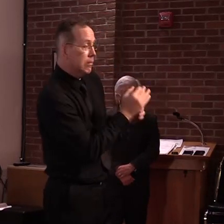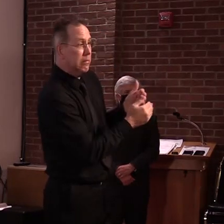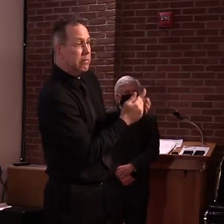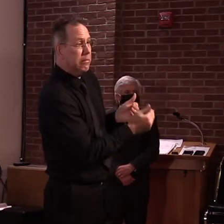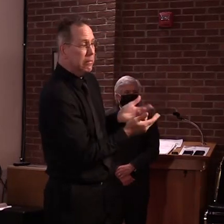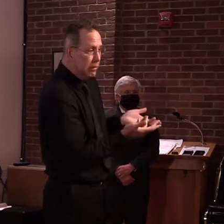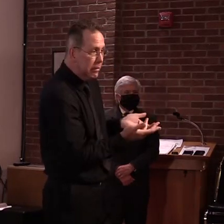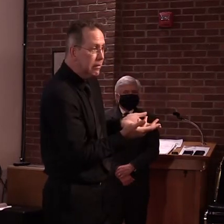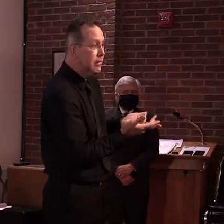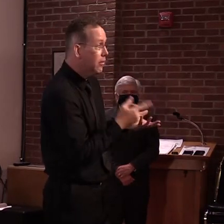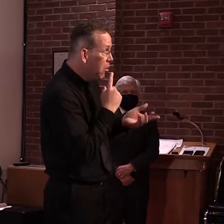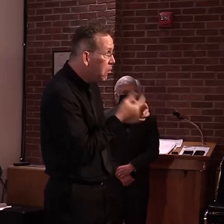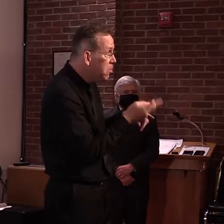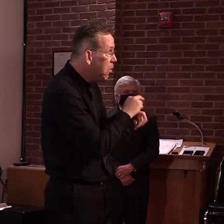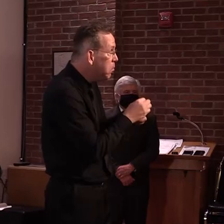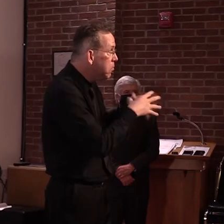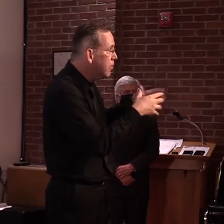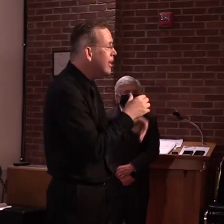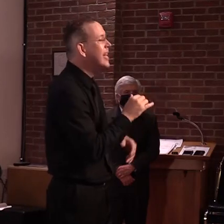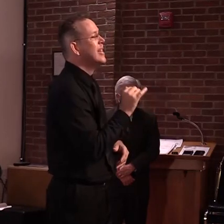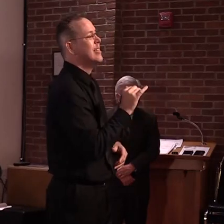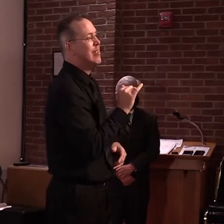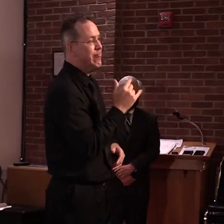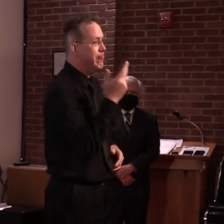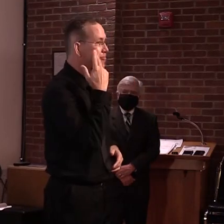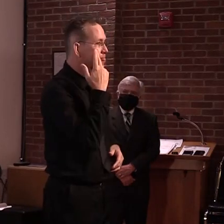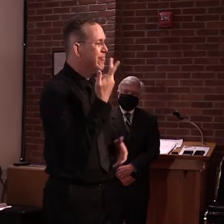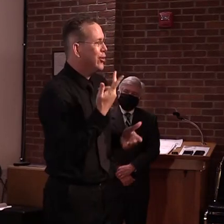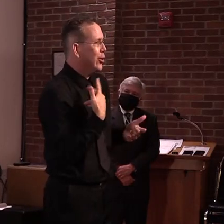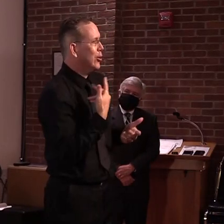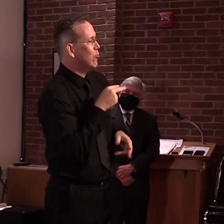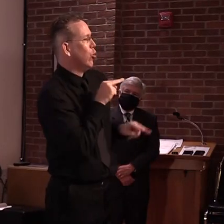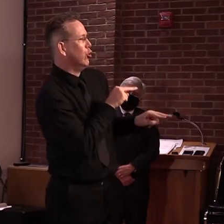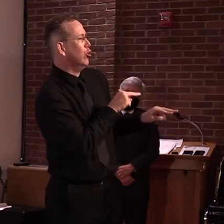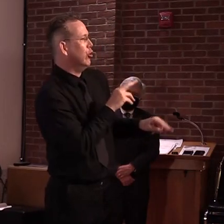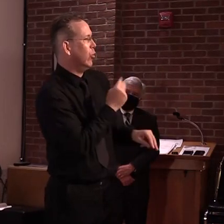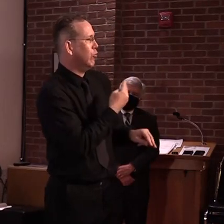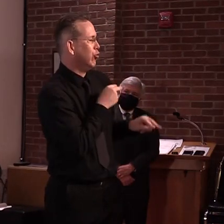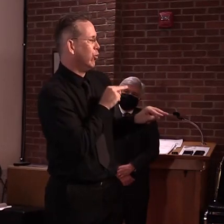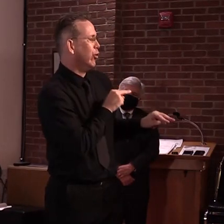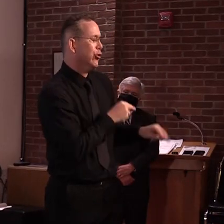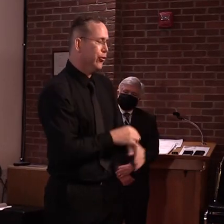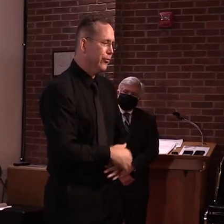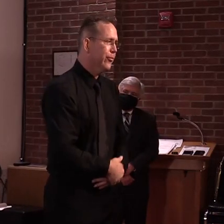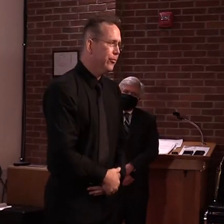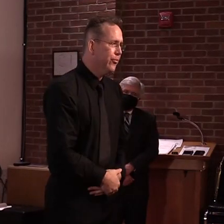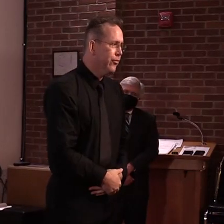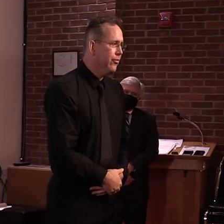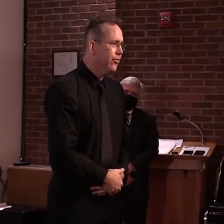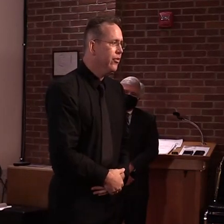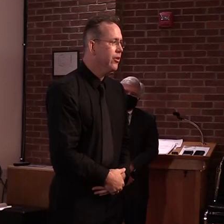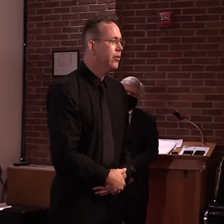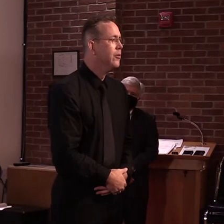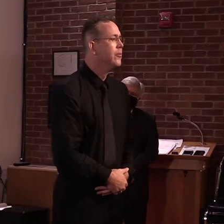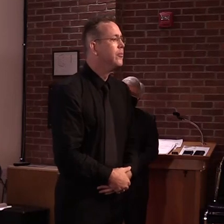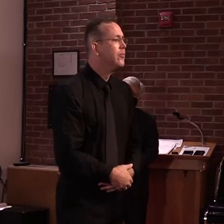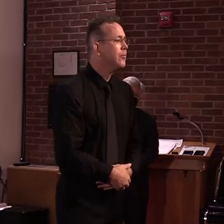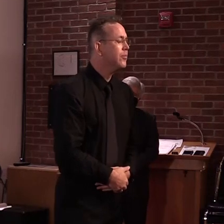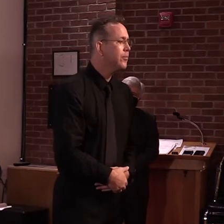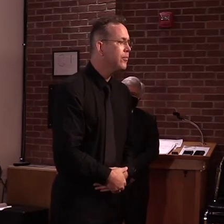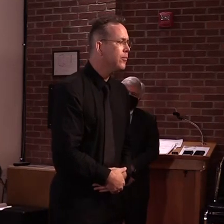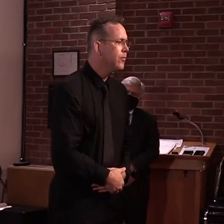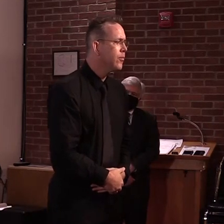spike, but we'll wait and see. Will that affect your decisions as to maybe shutting down a couple of counties